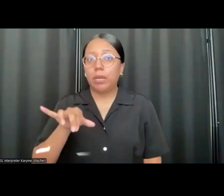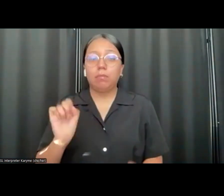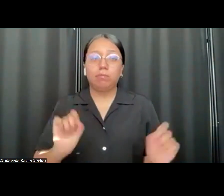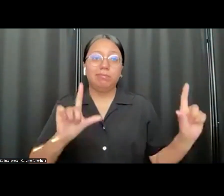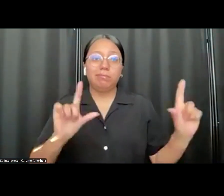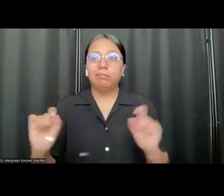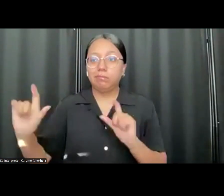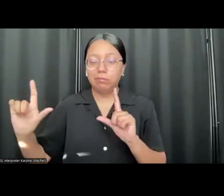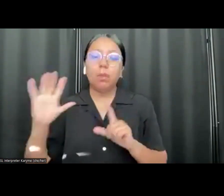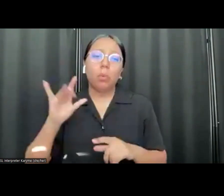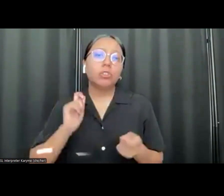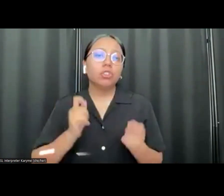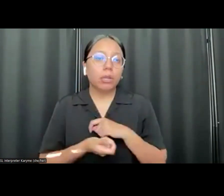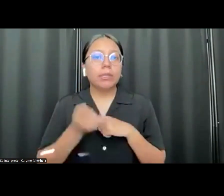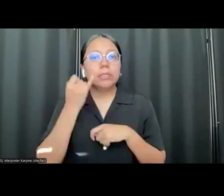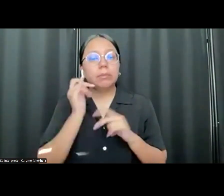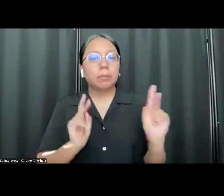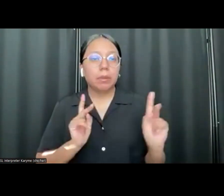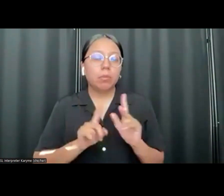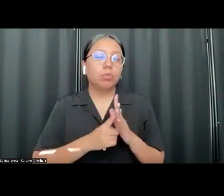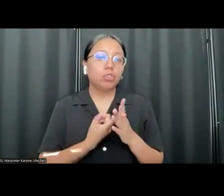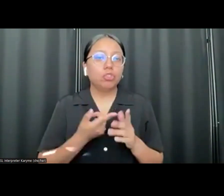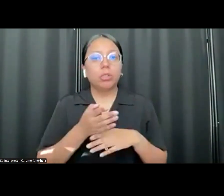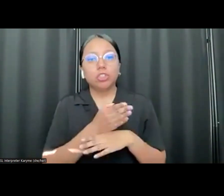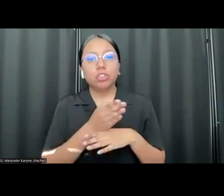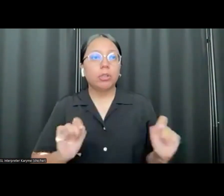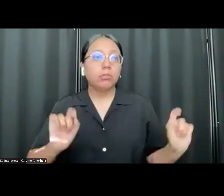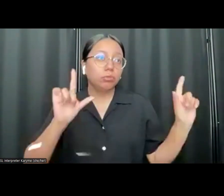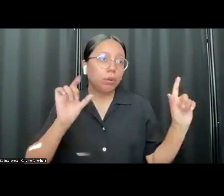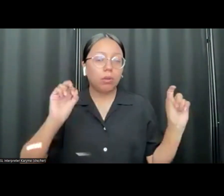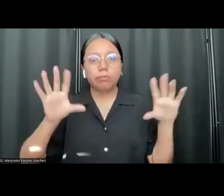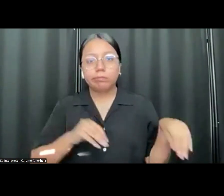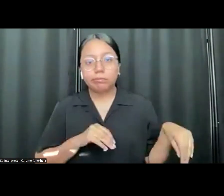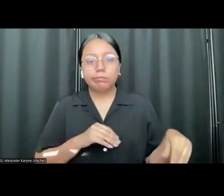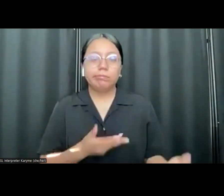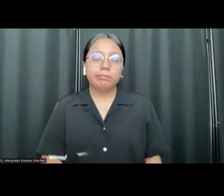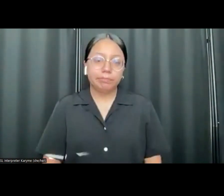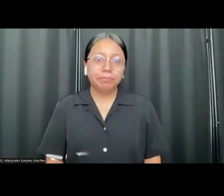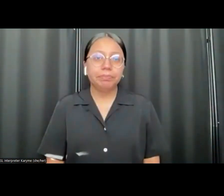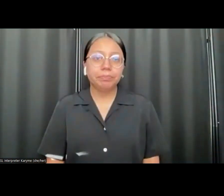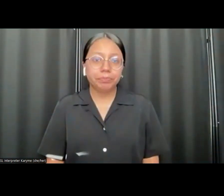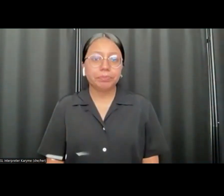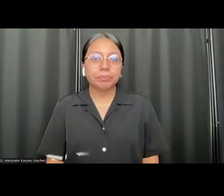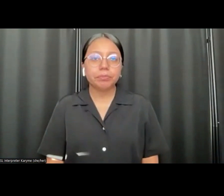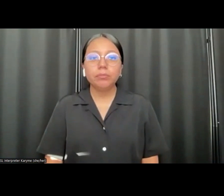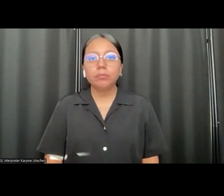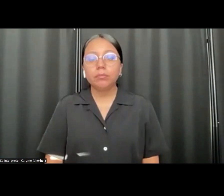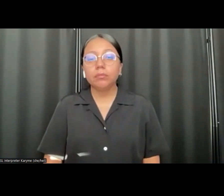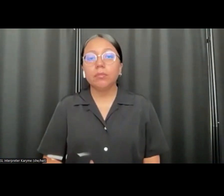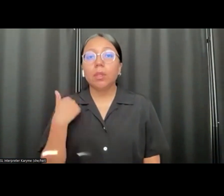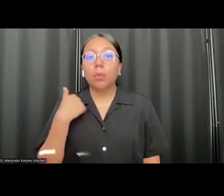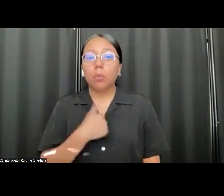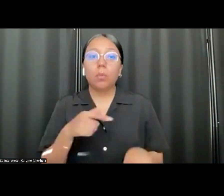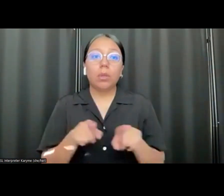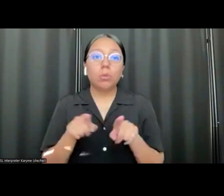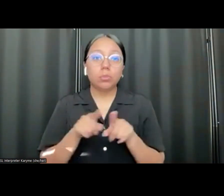or stop sharing their screen, so just keep an eye out for that. As mentioned in our communications, we've enabled the Q&A function for this